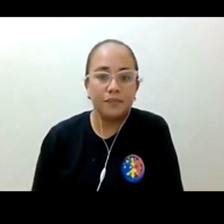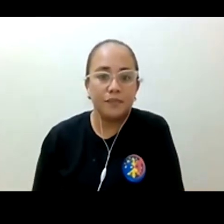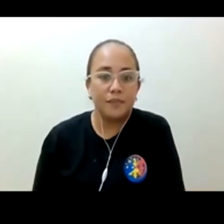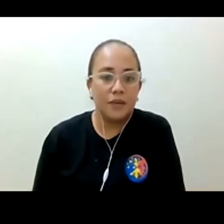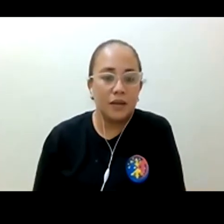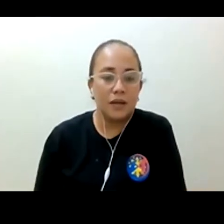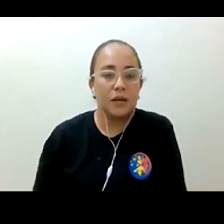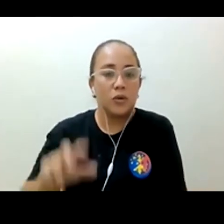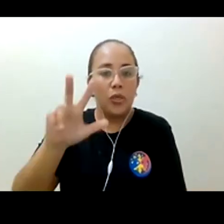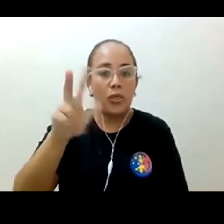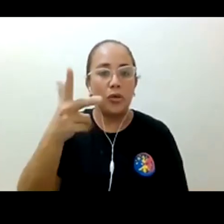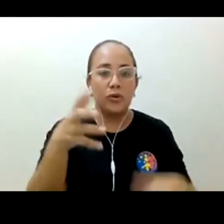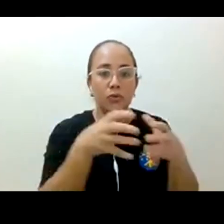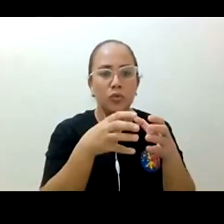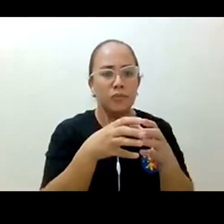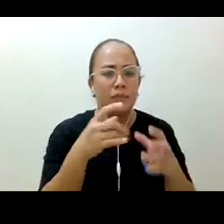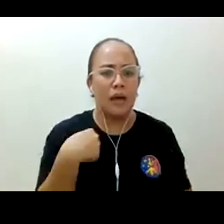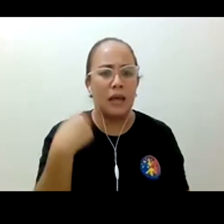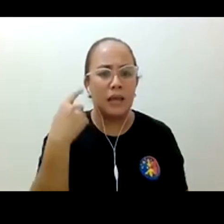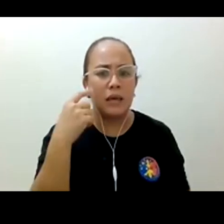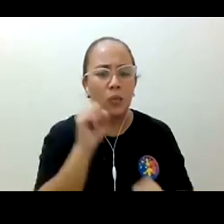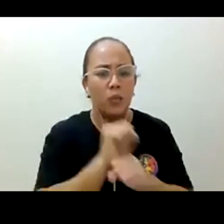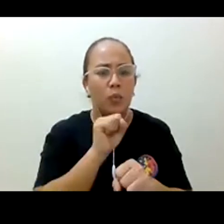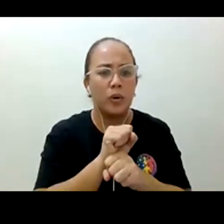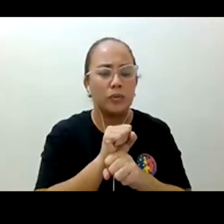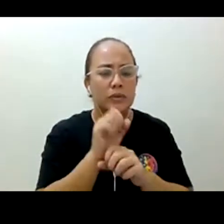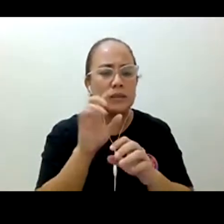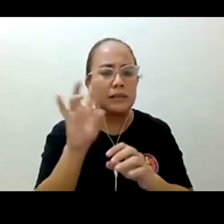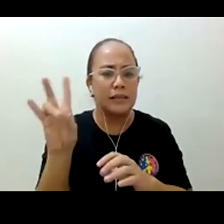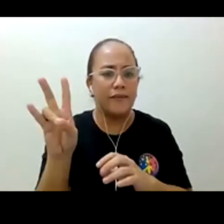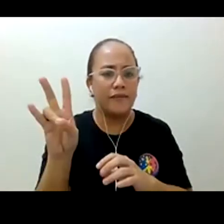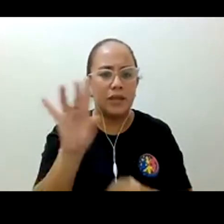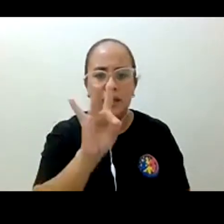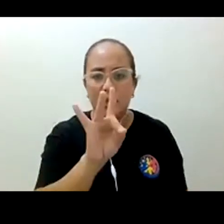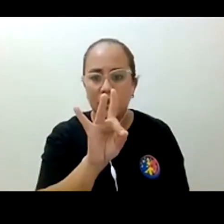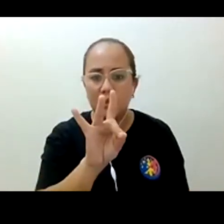the 3rd group. I think working on 7 and 8, right?